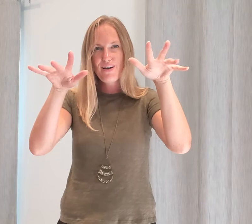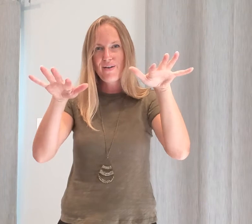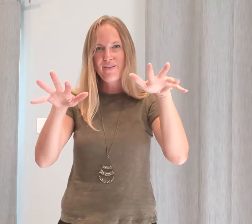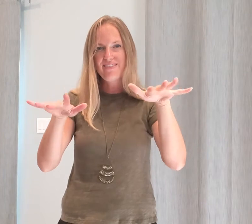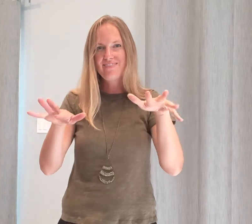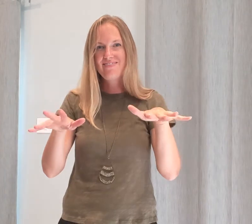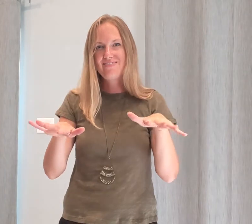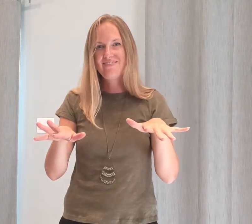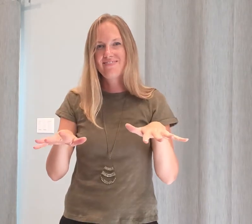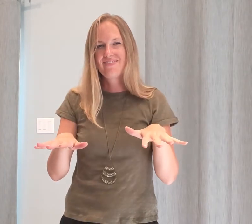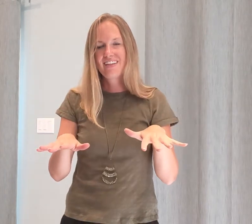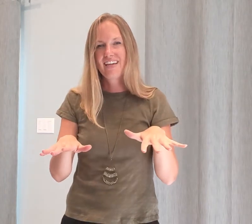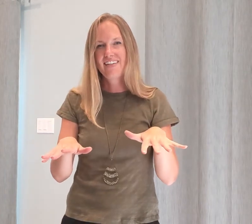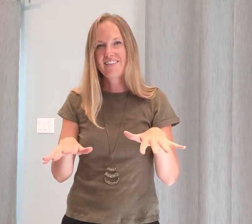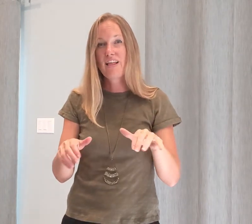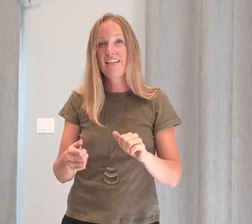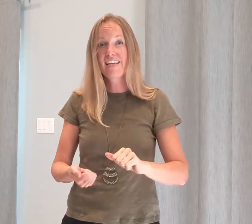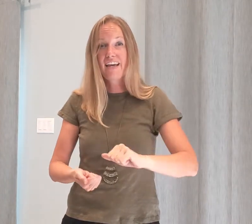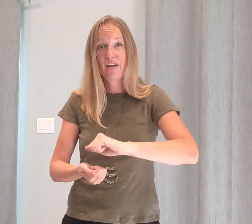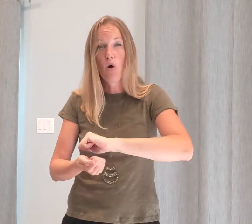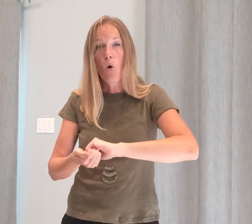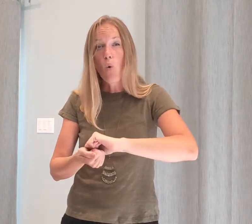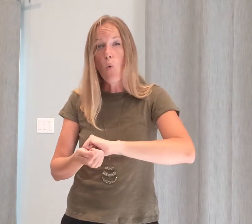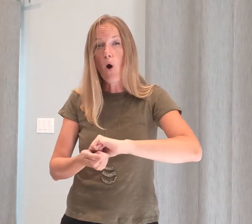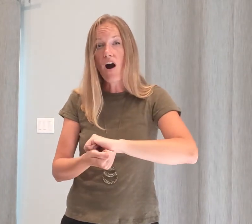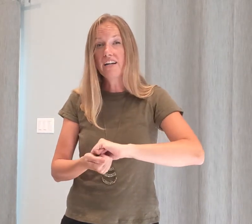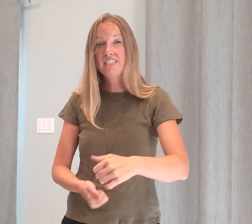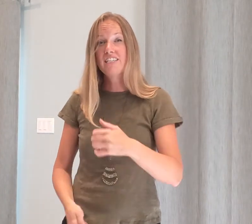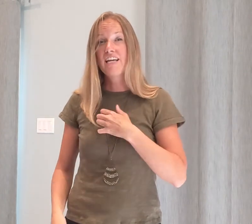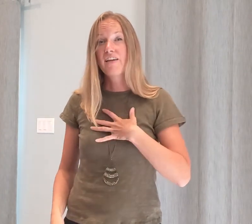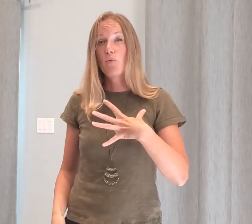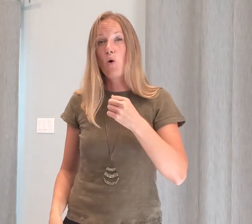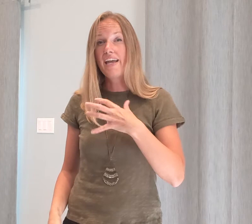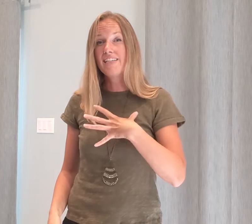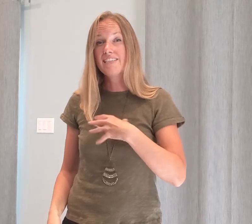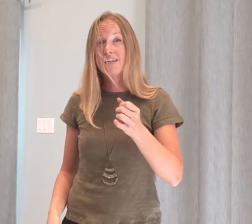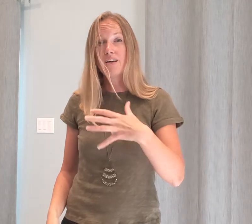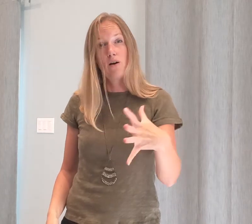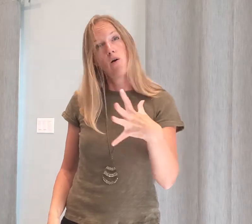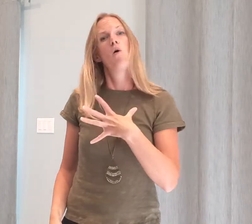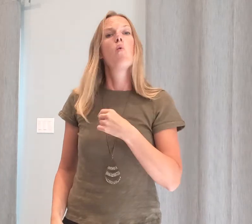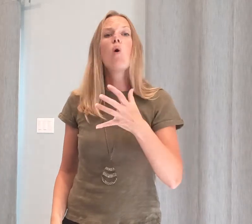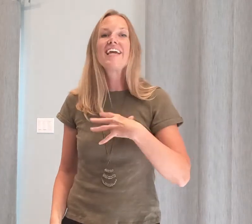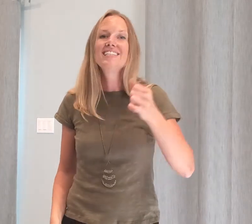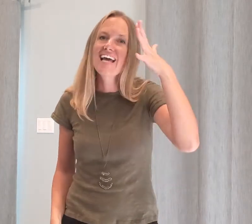snow. Okay, so that line again, wash it white, white